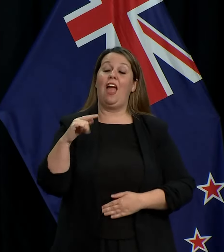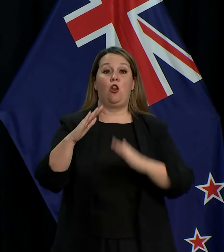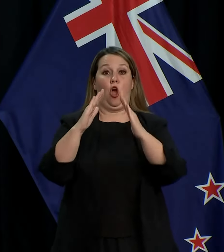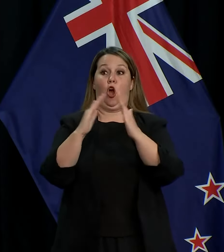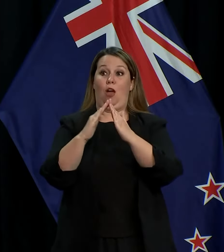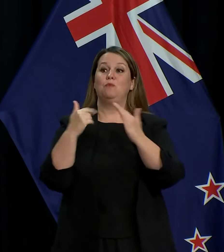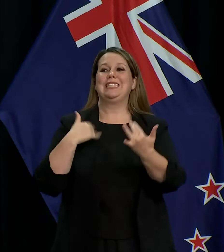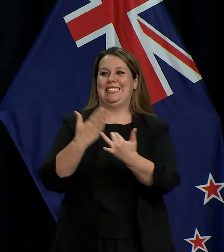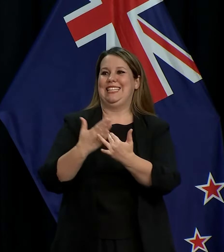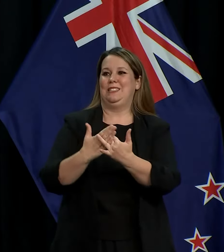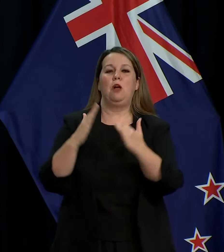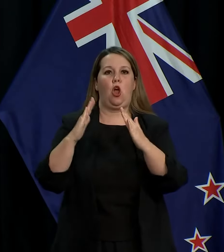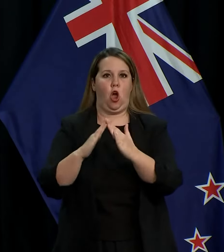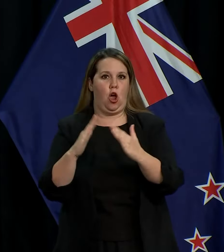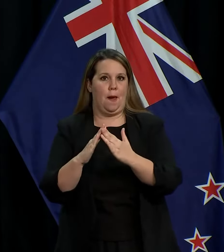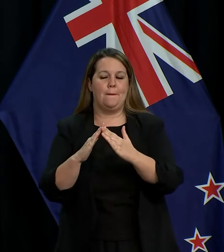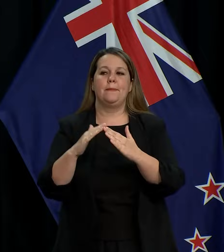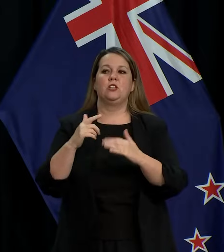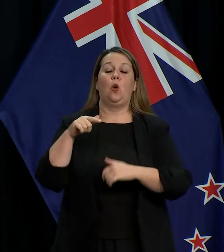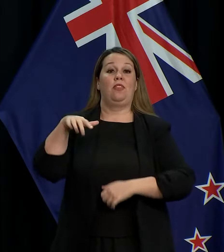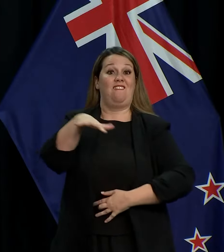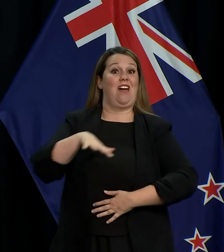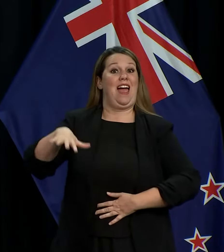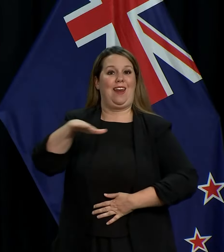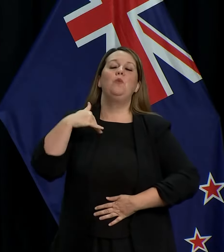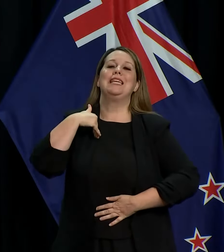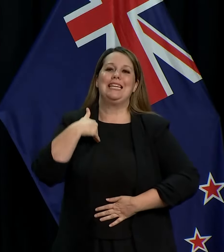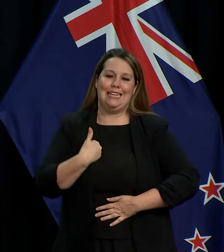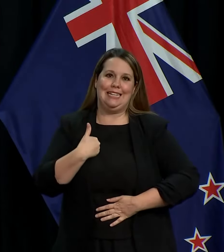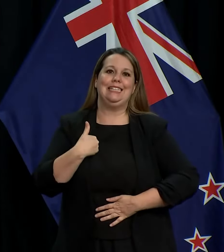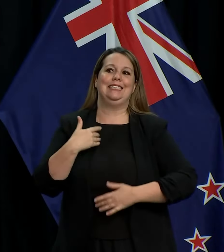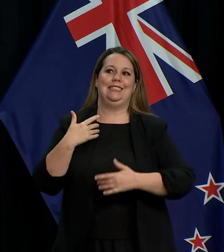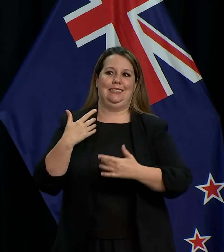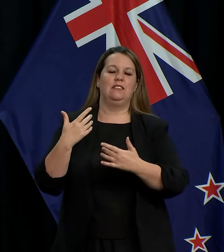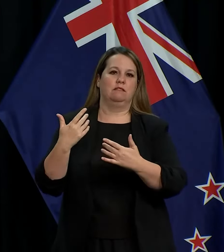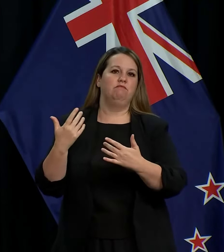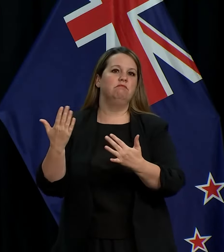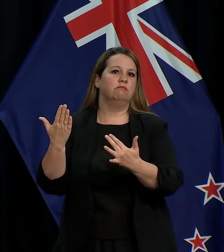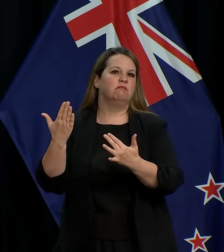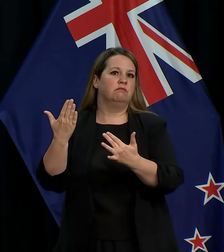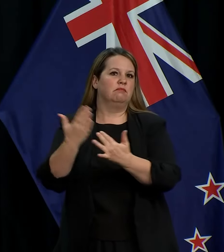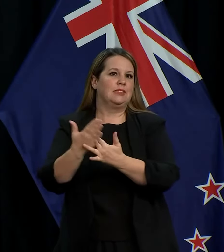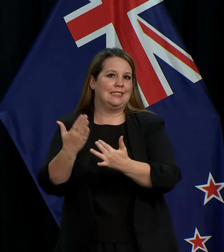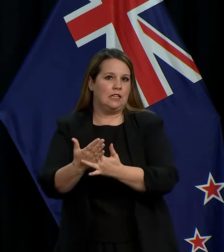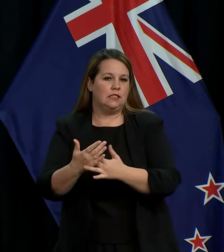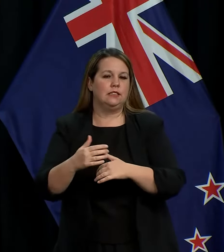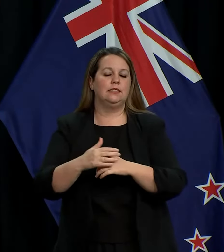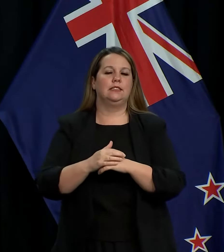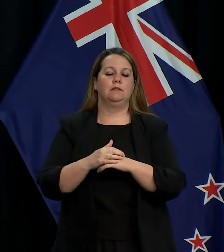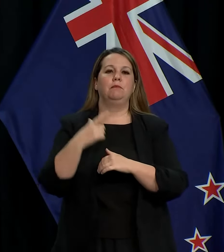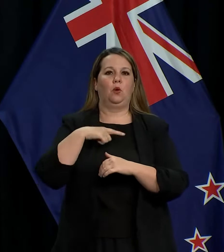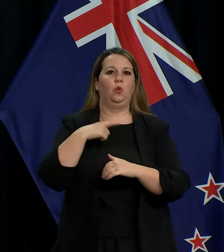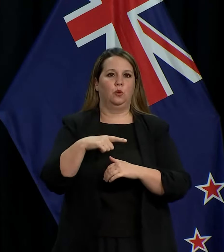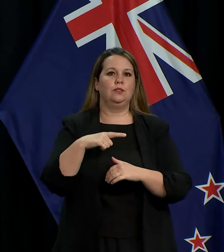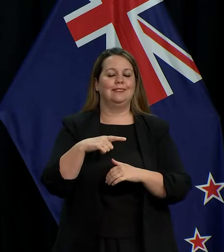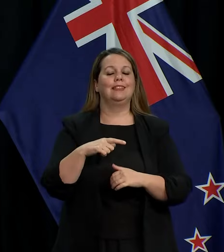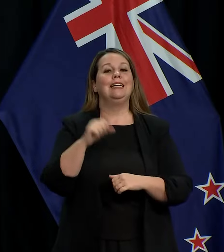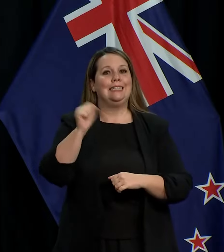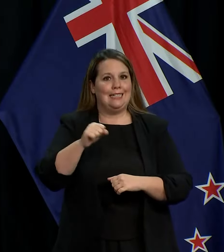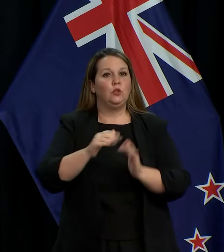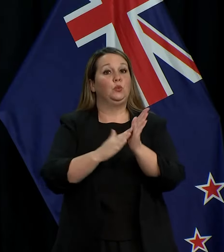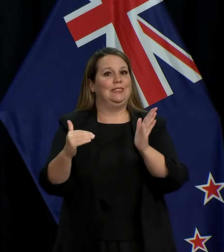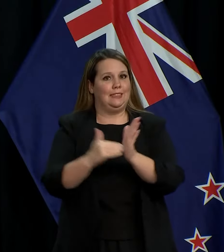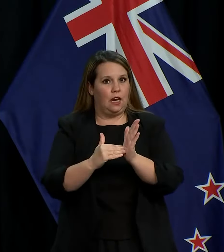need within their existing wait list of individuals, because accessible homes, we are trying to